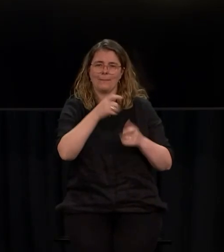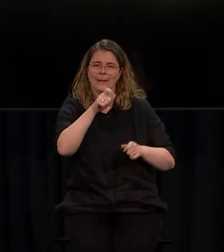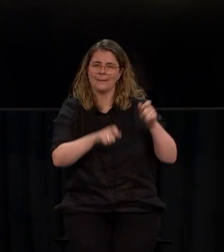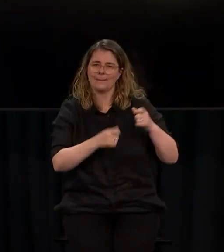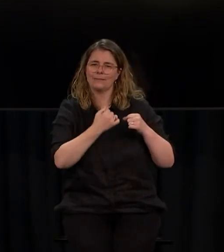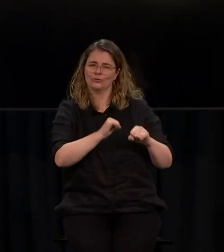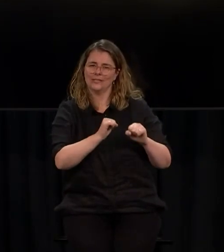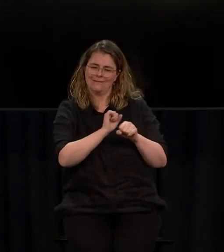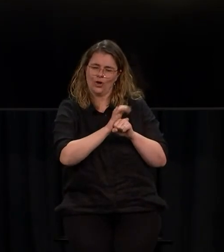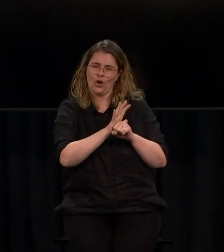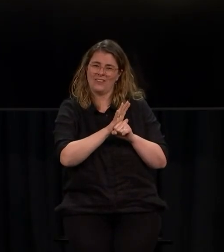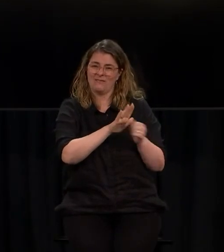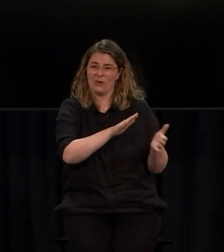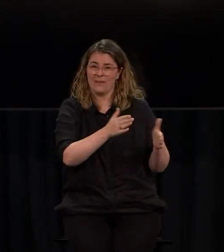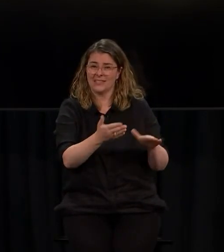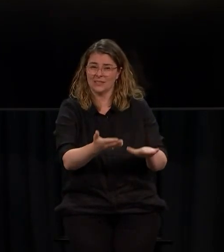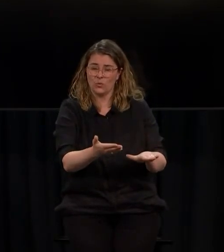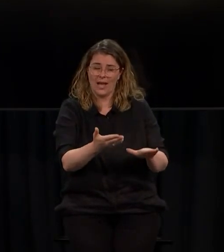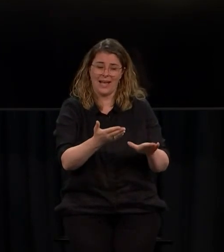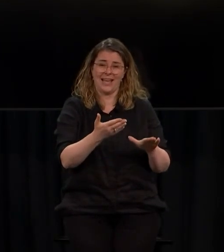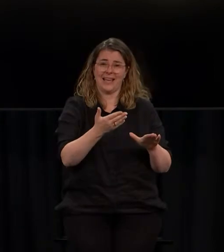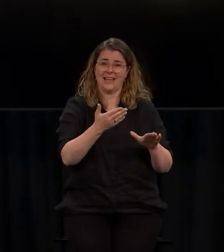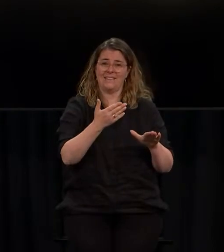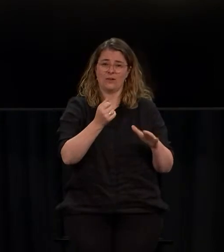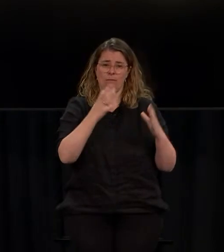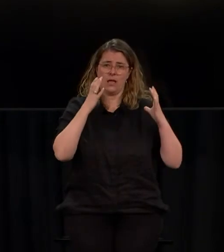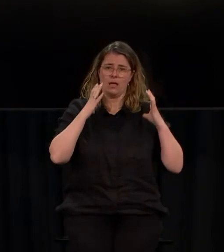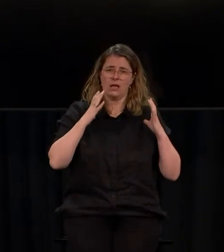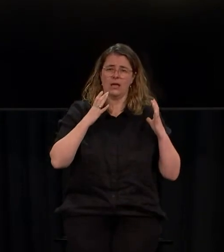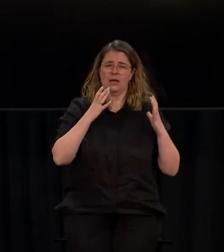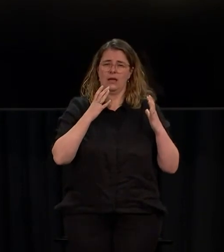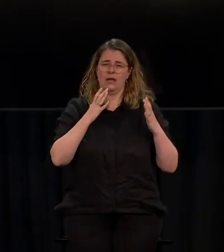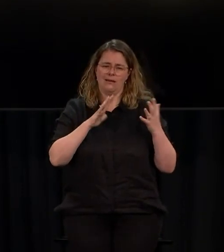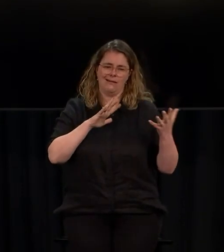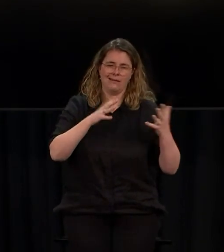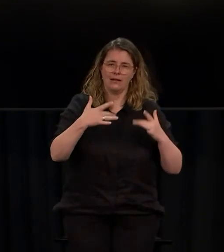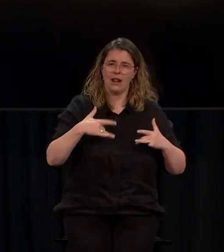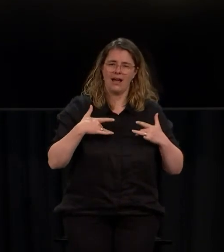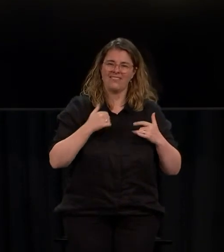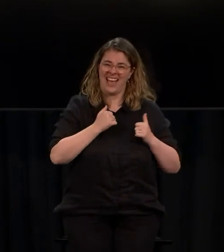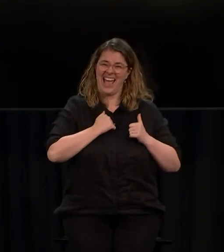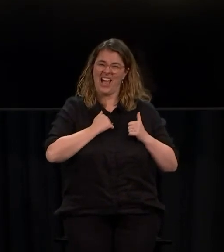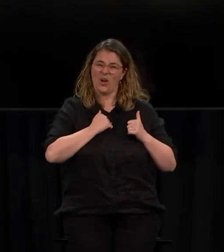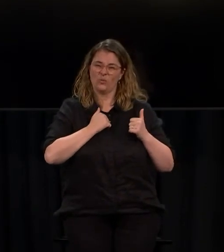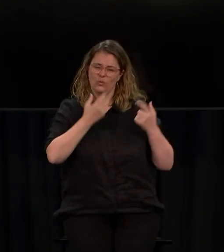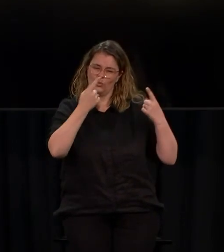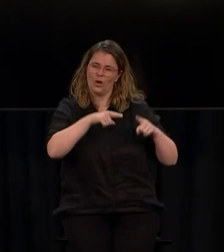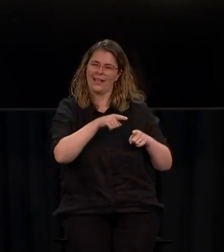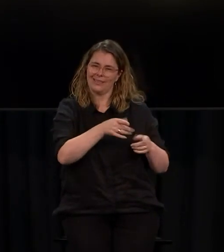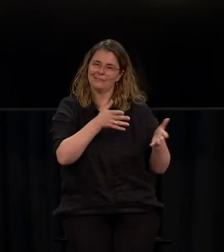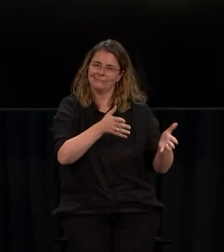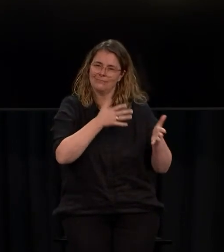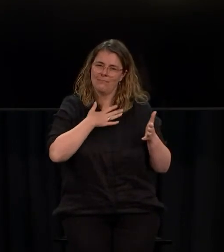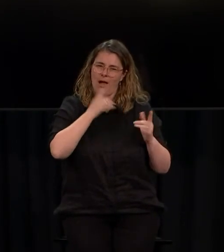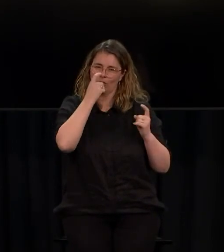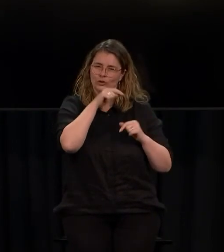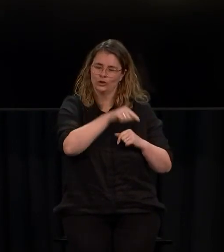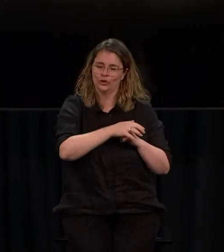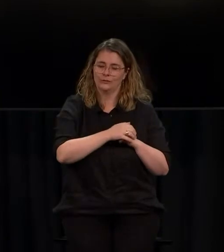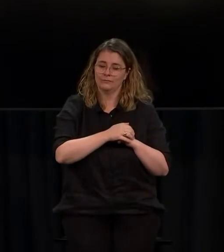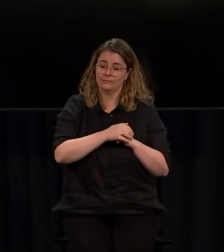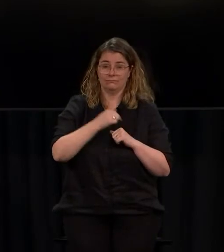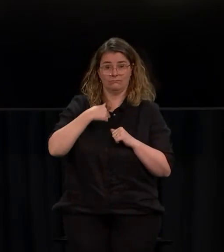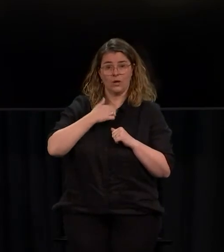COVID from losing their lives, from high caseload and the disruption that that causes. What I want to do is make sure that when we open